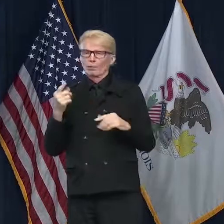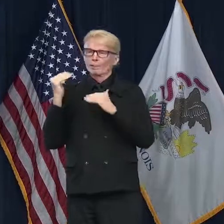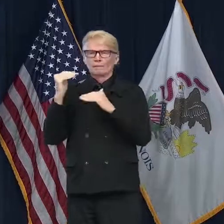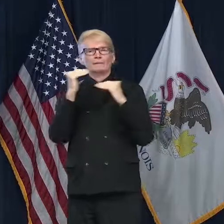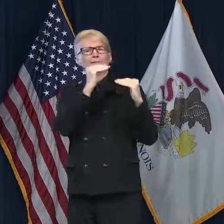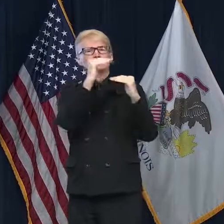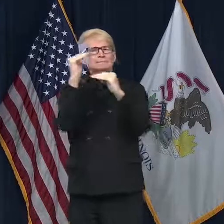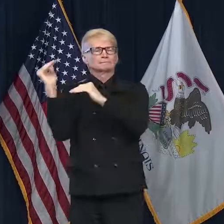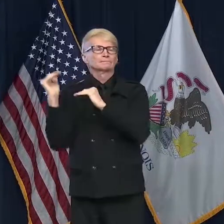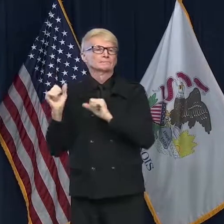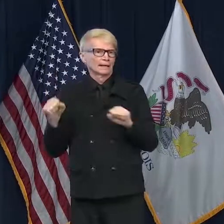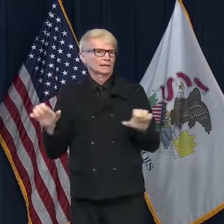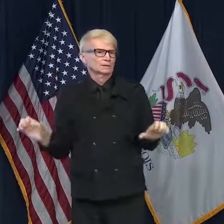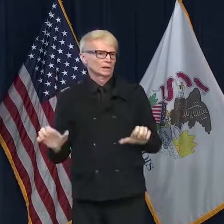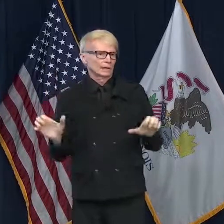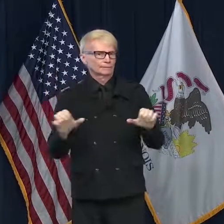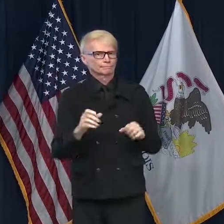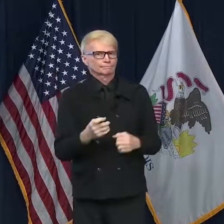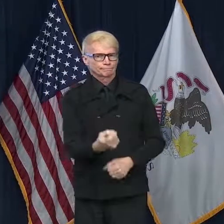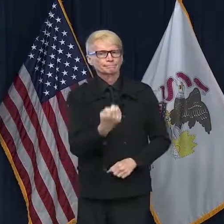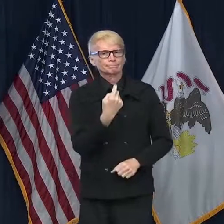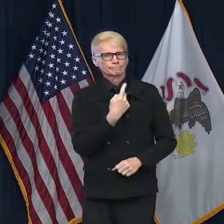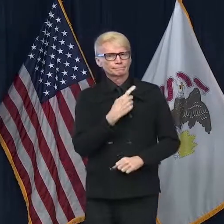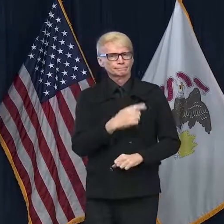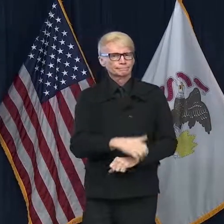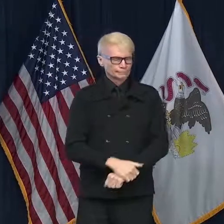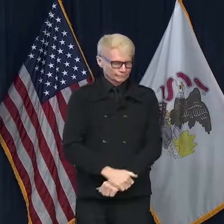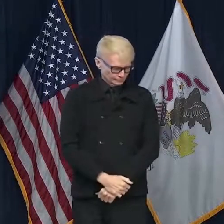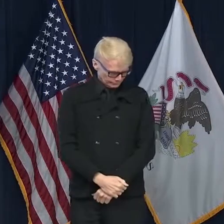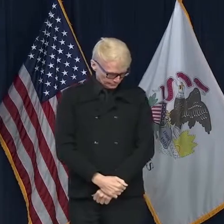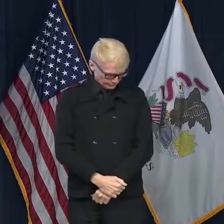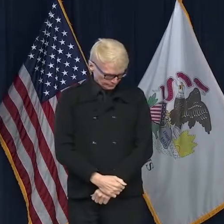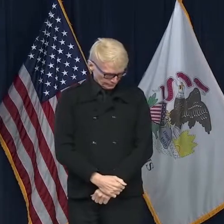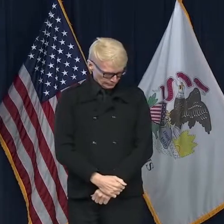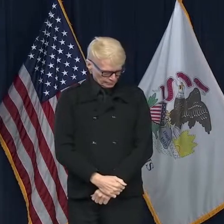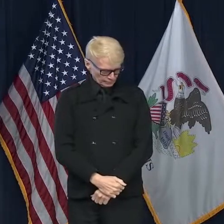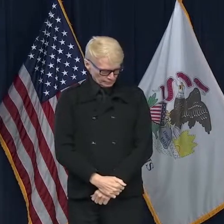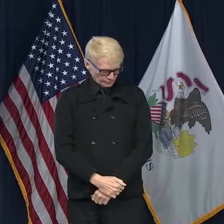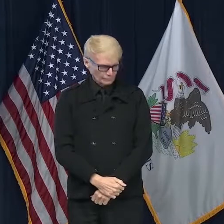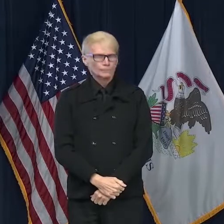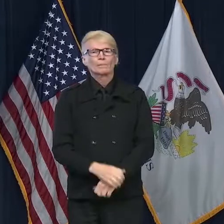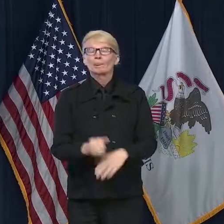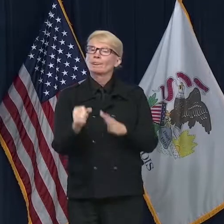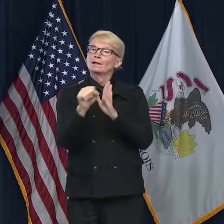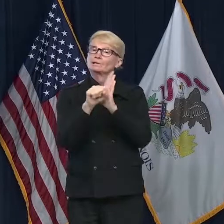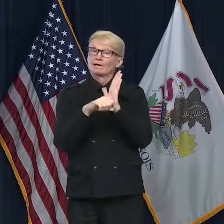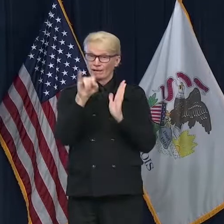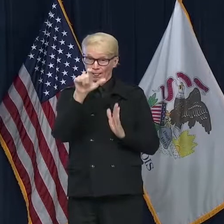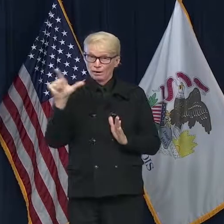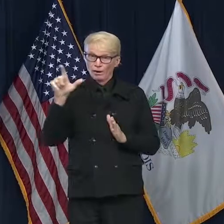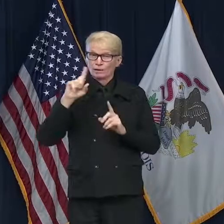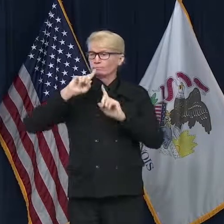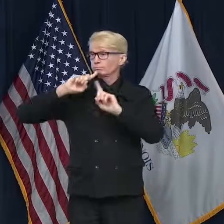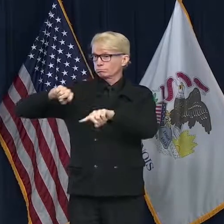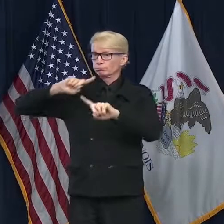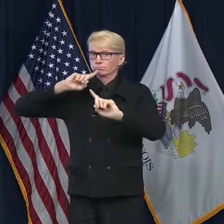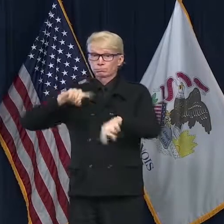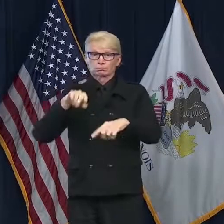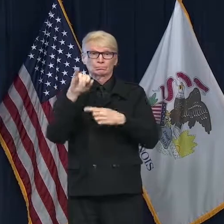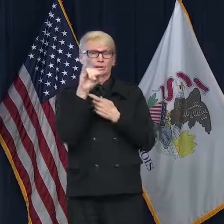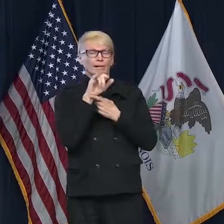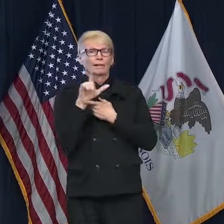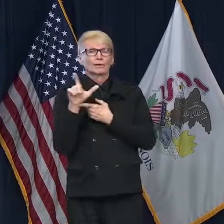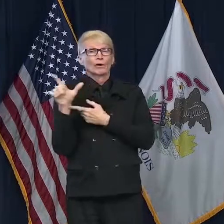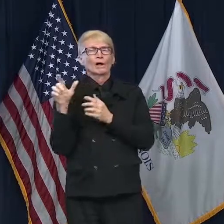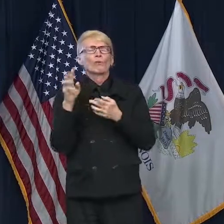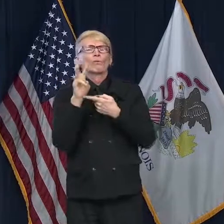I follow up sort of along those same lines? Has the state of Illinois directed Walgreens, Osco, the other pharmacies and whatnot to stop